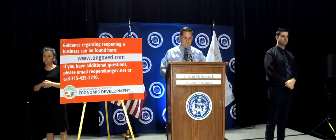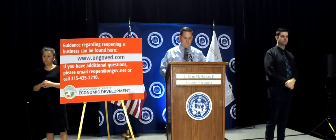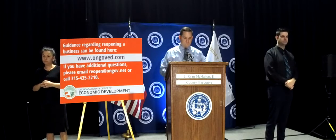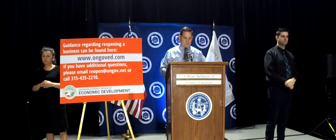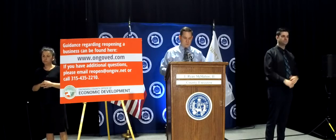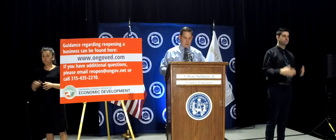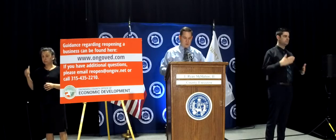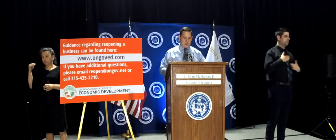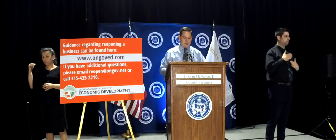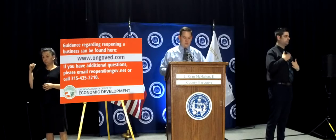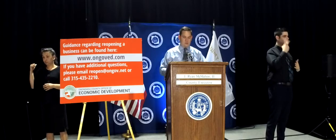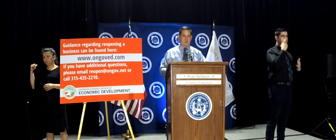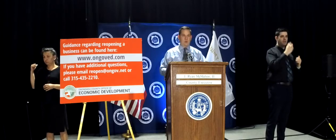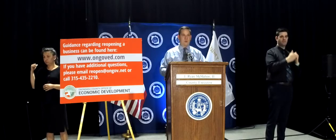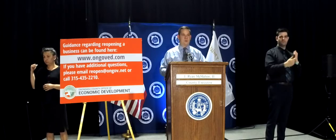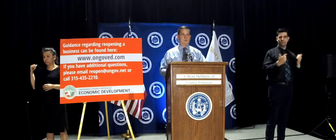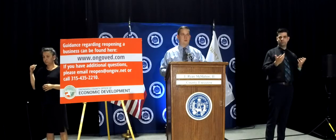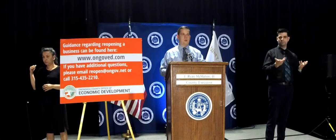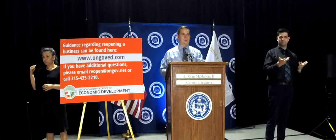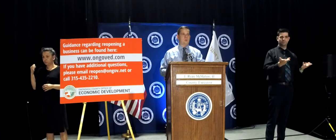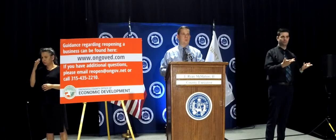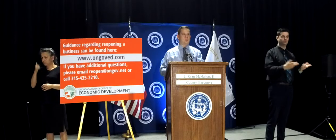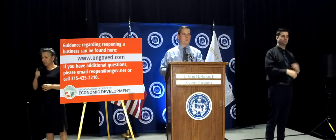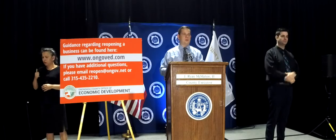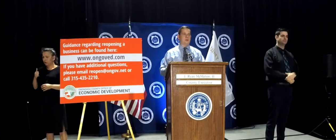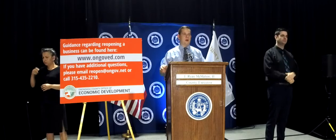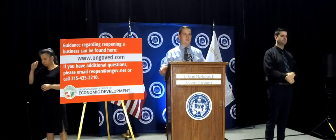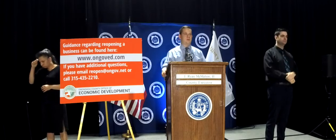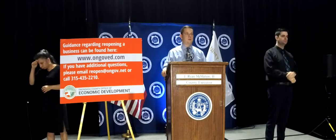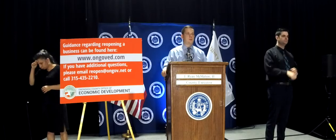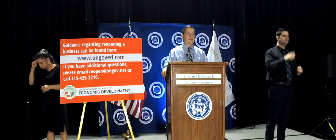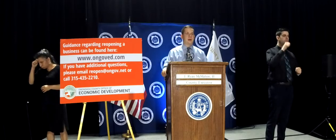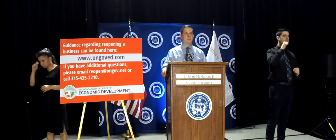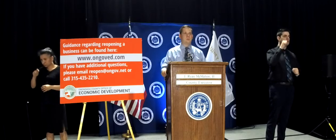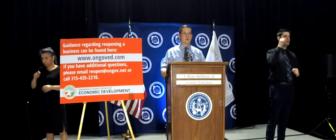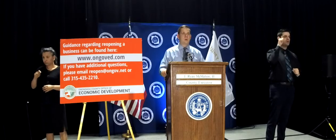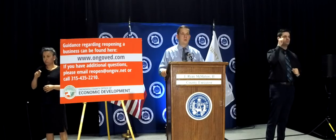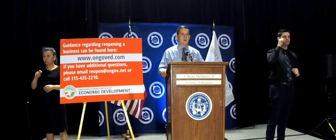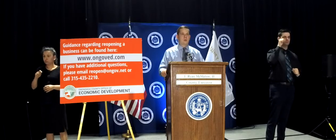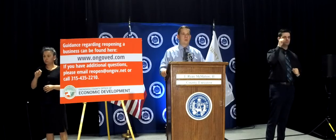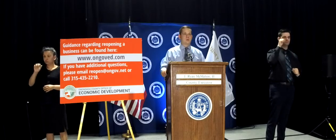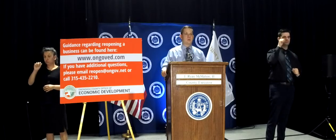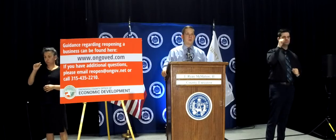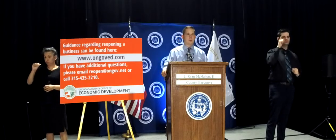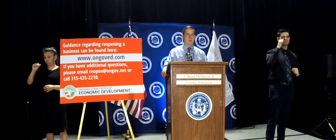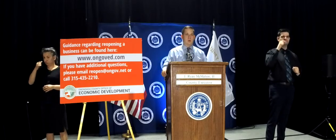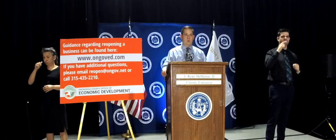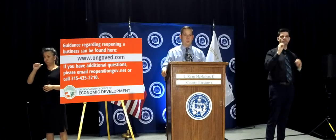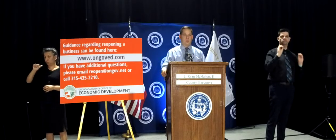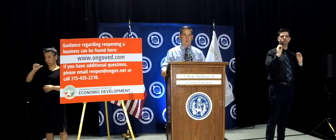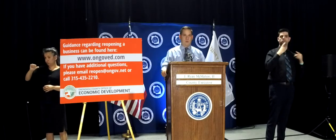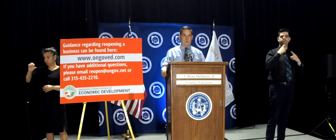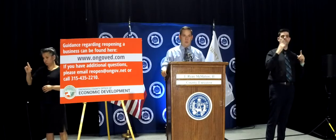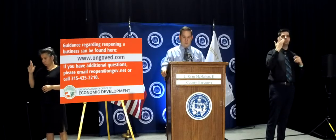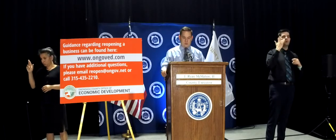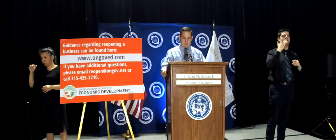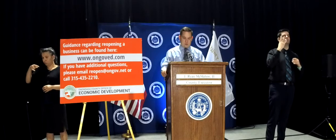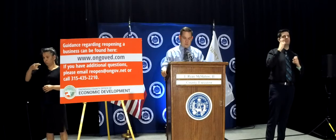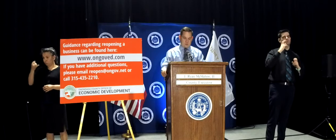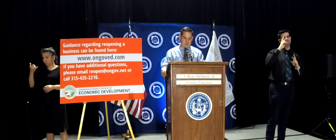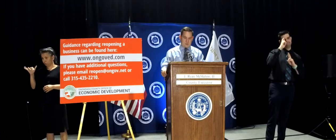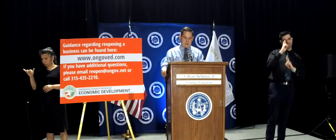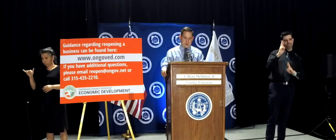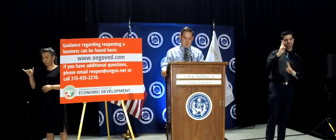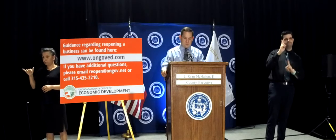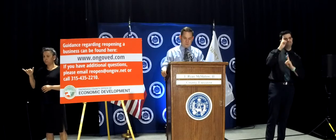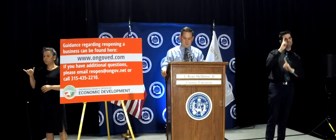Yesterday, in honor of Mr. Floyd, we took the day off and spent time thinking about where we go from here as a